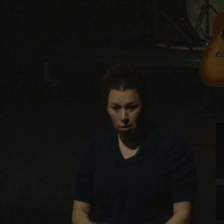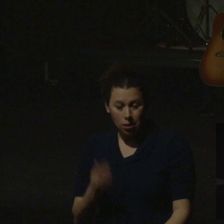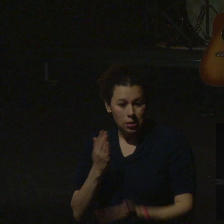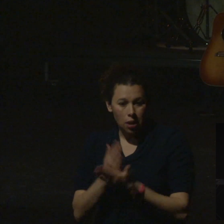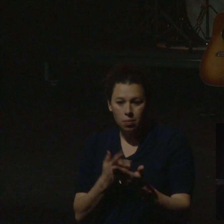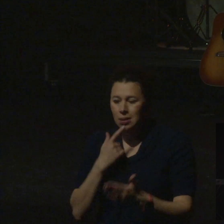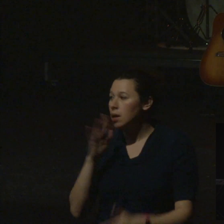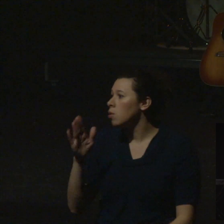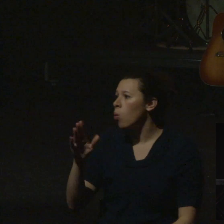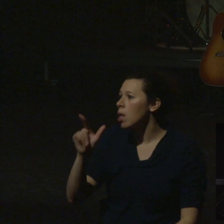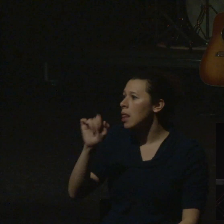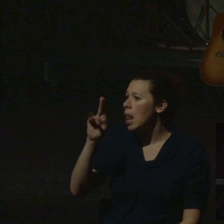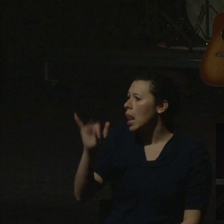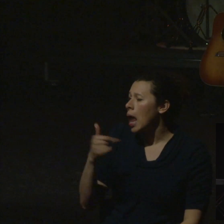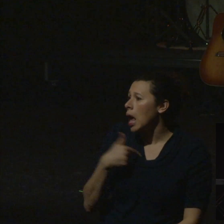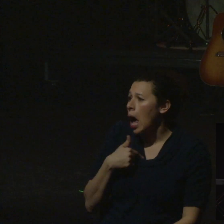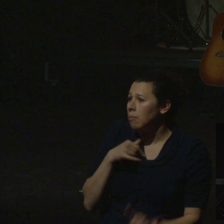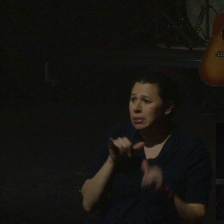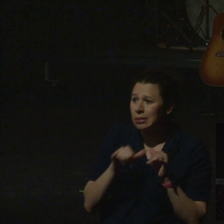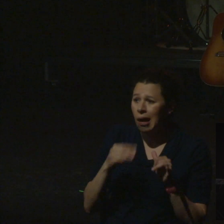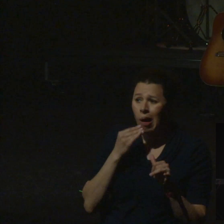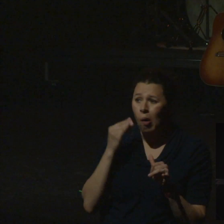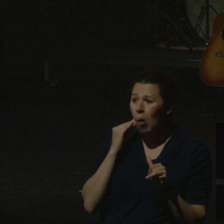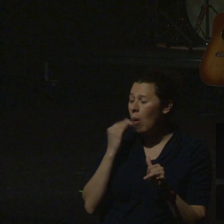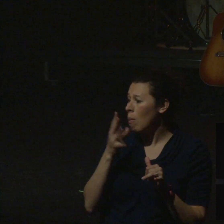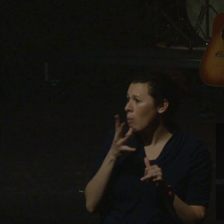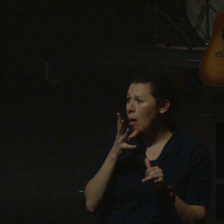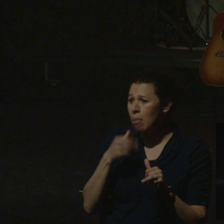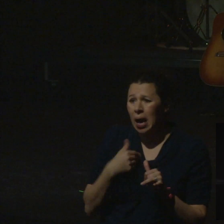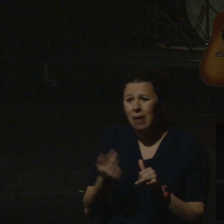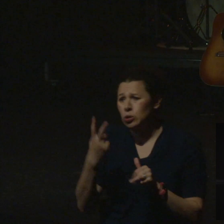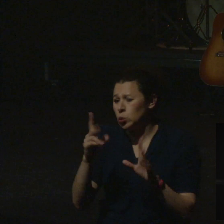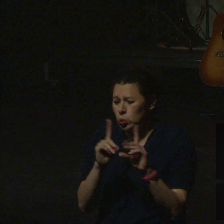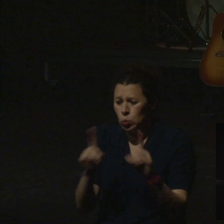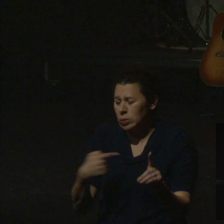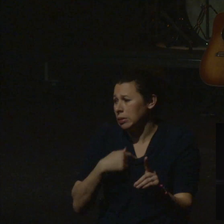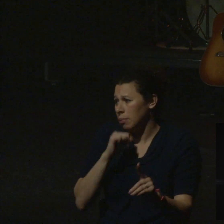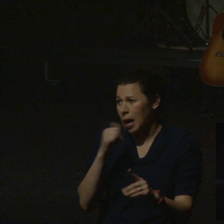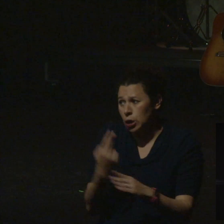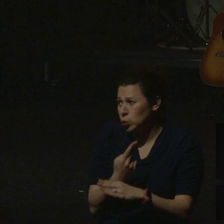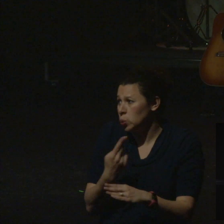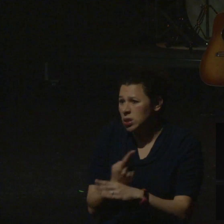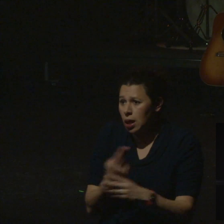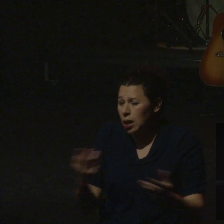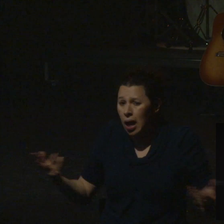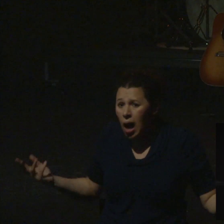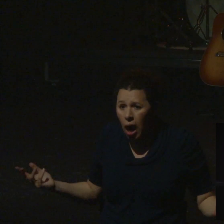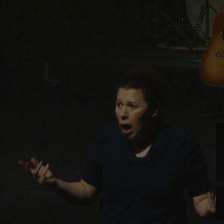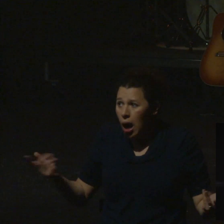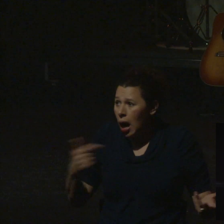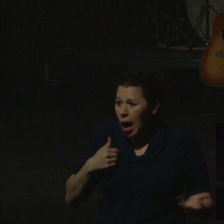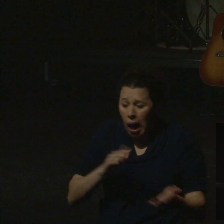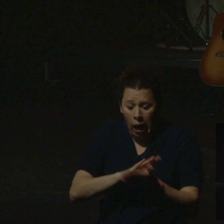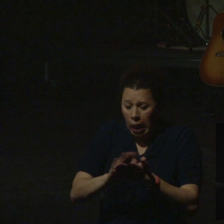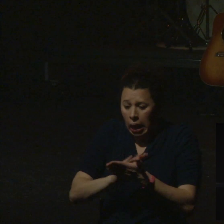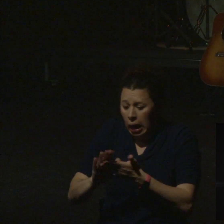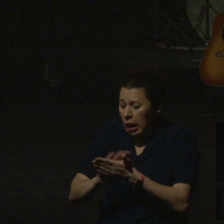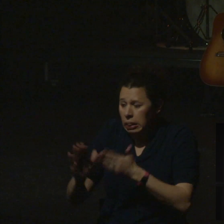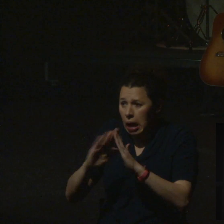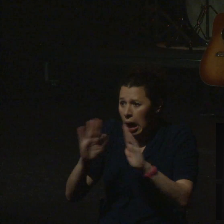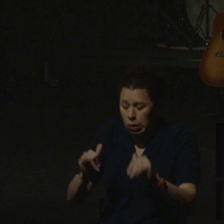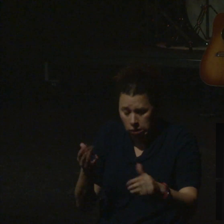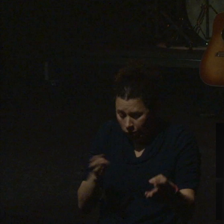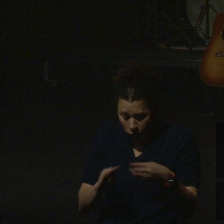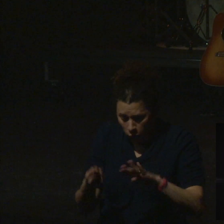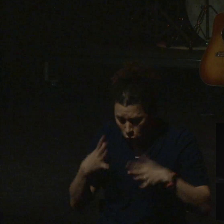mom. I got 2 degrees, I'm not using them. I just clean the house and fold